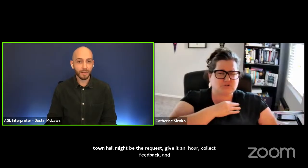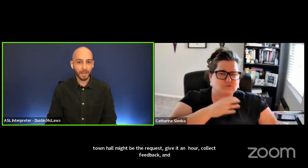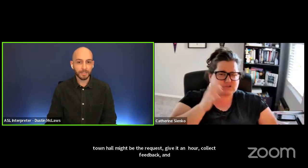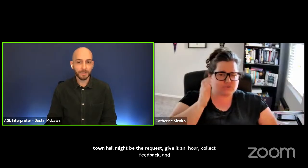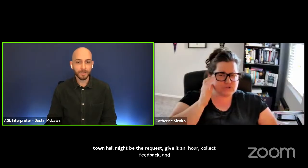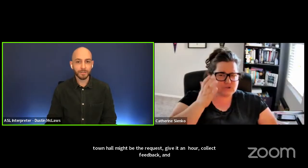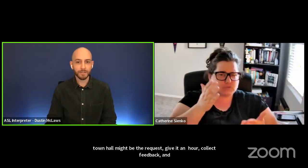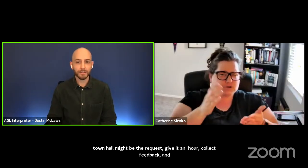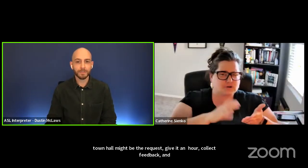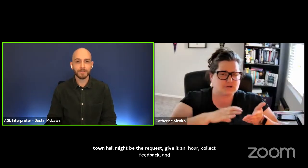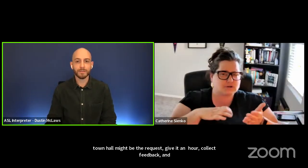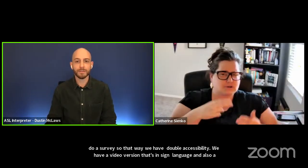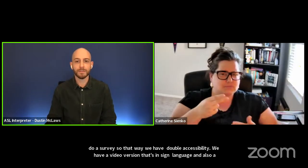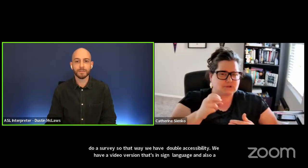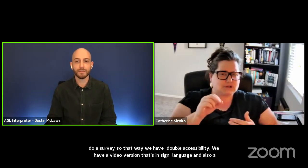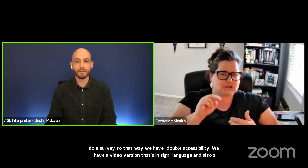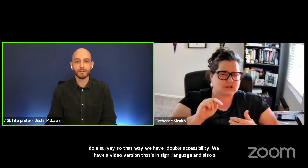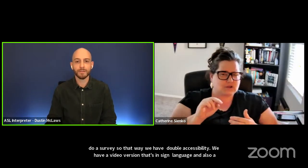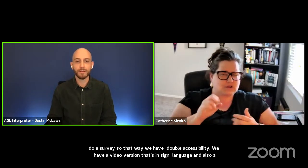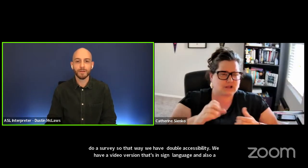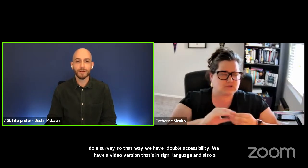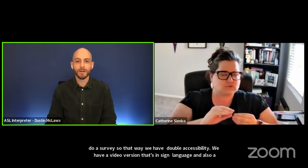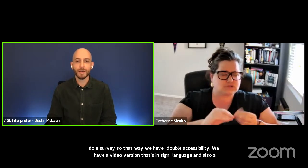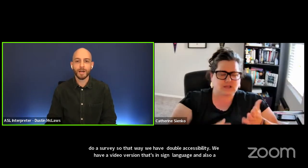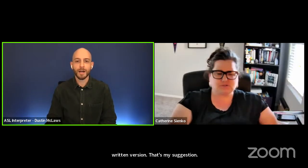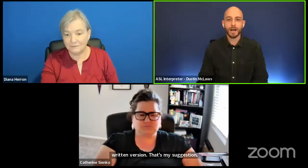I like that idea.